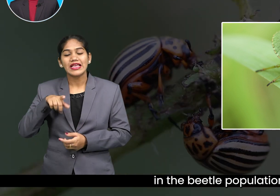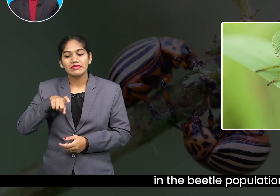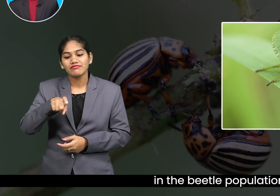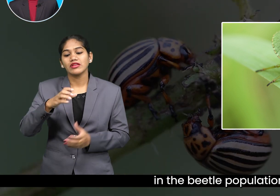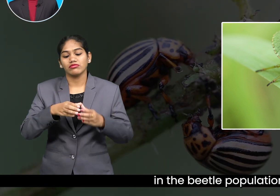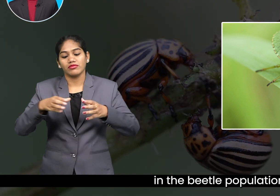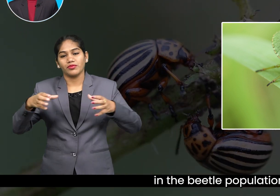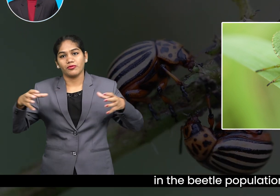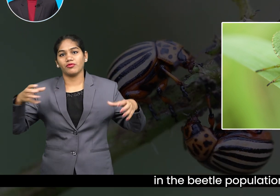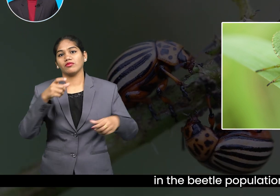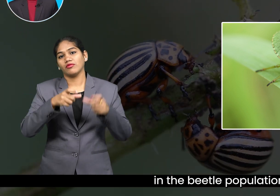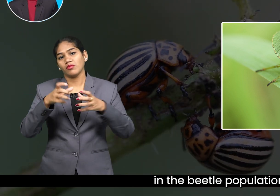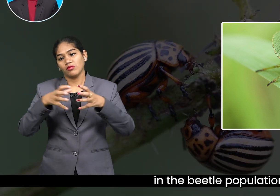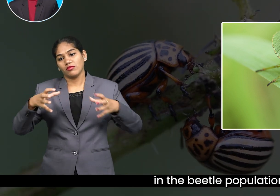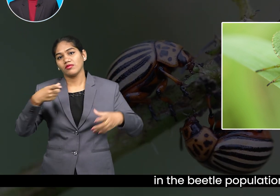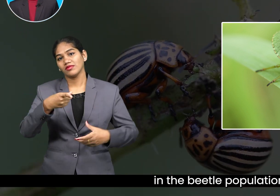population.